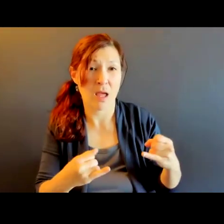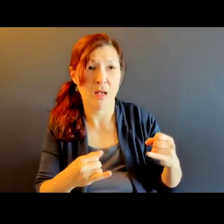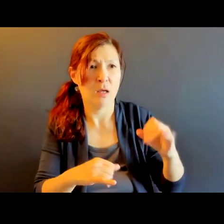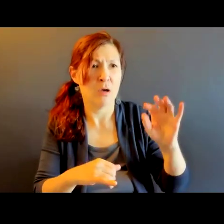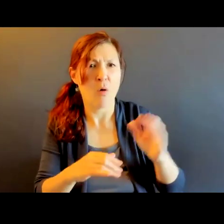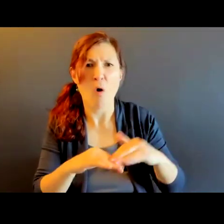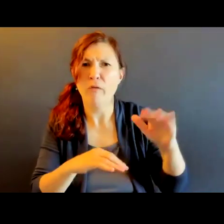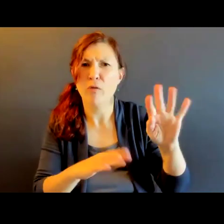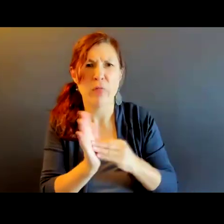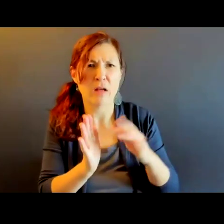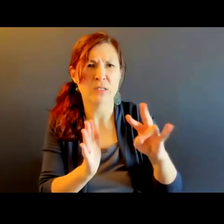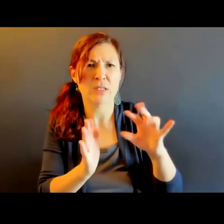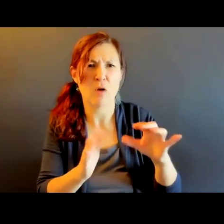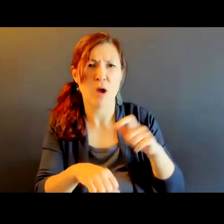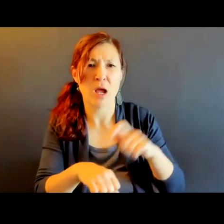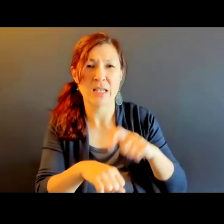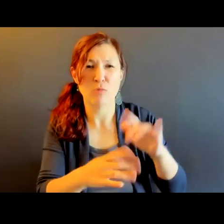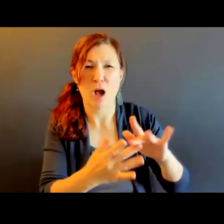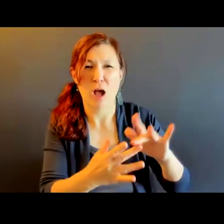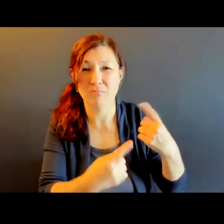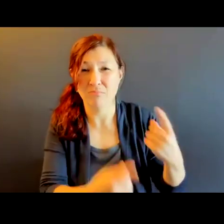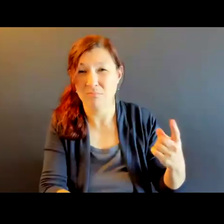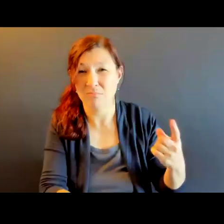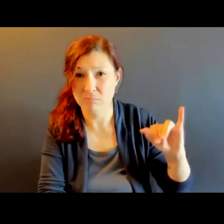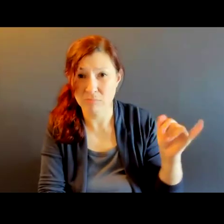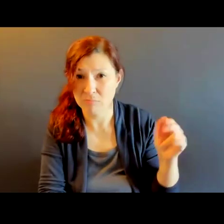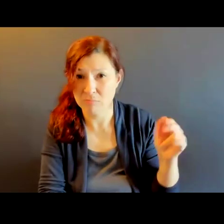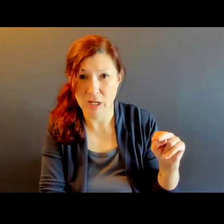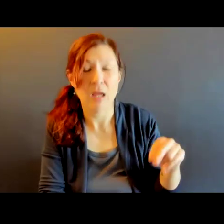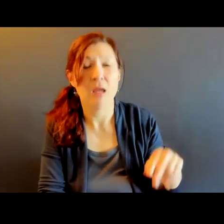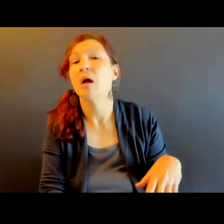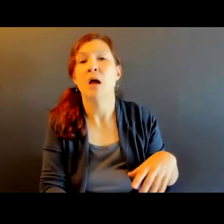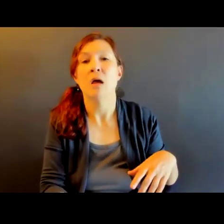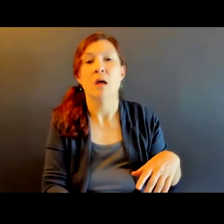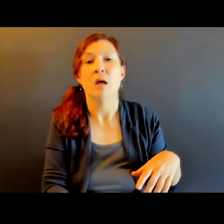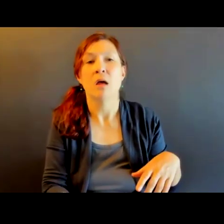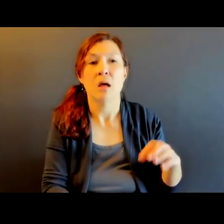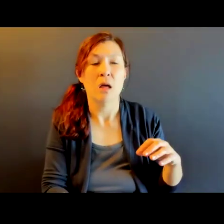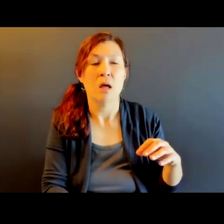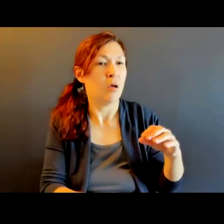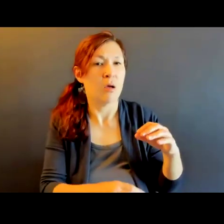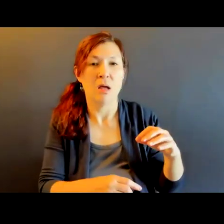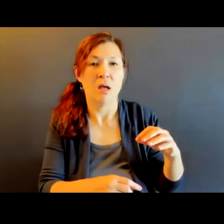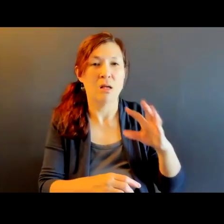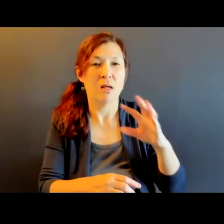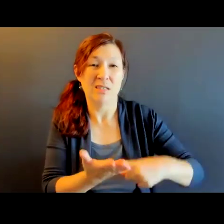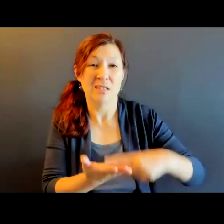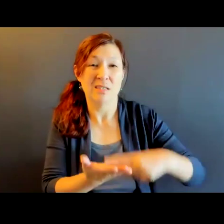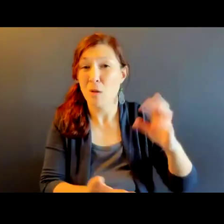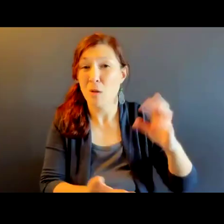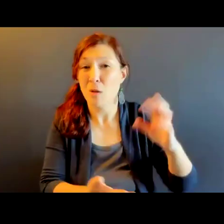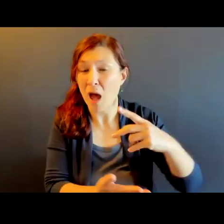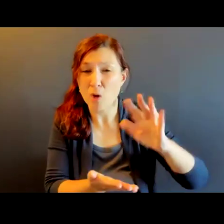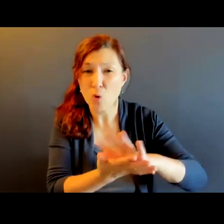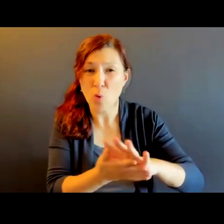times, mostly through phone calls on a variety of back-to-school related issues that ranged from